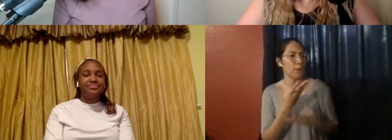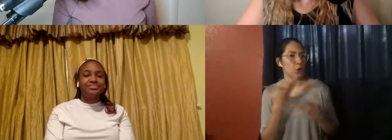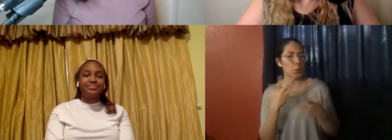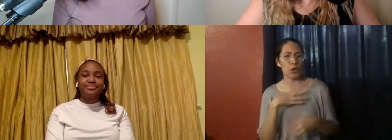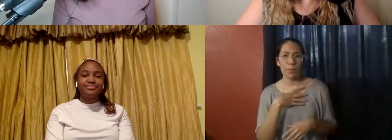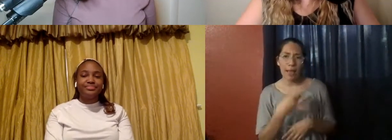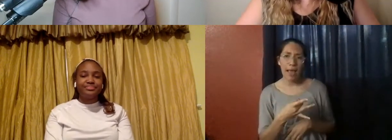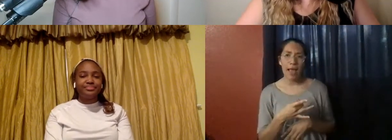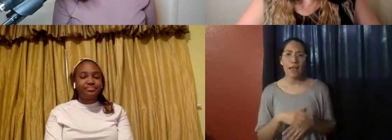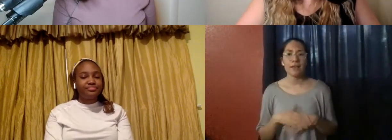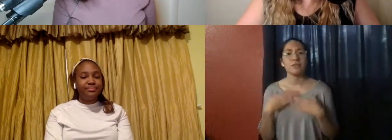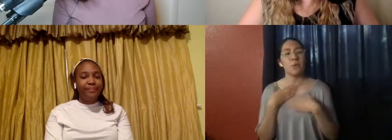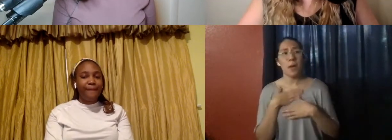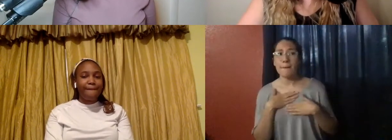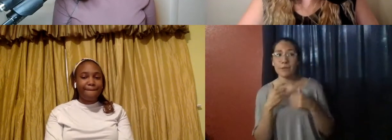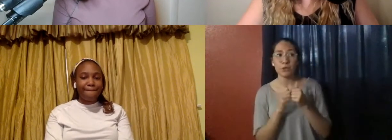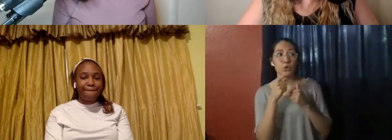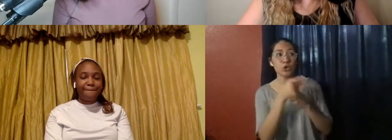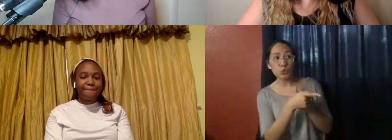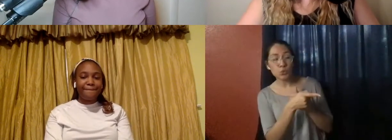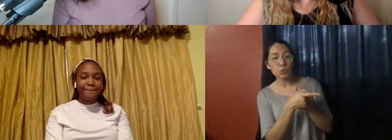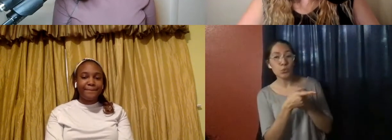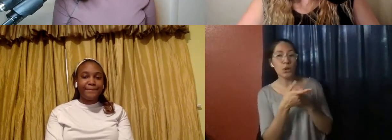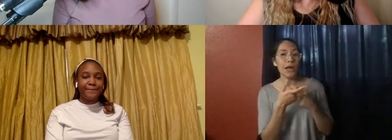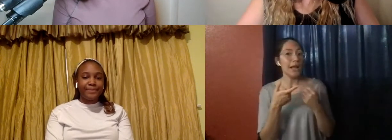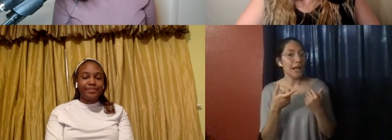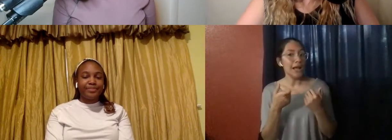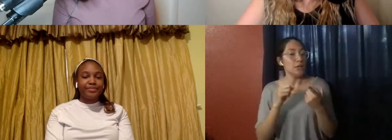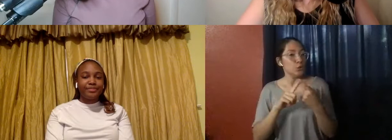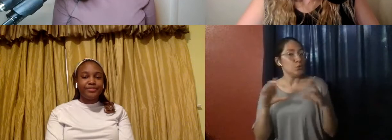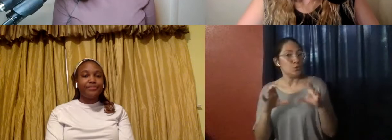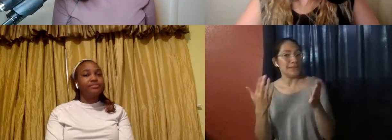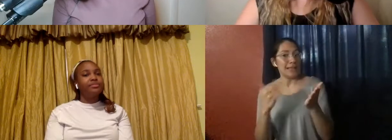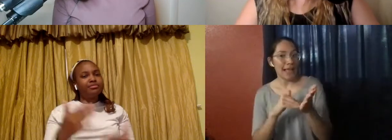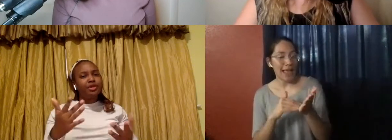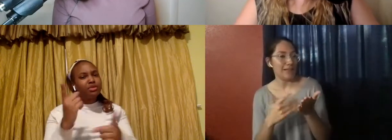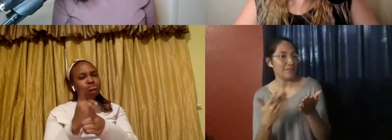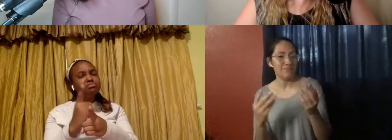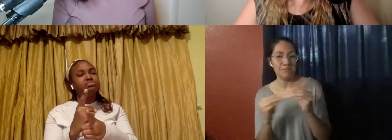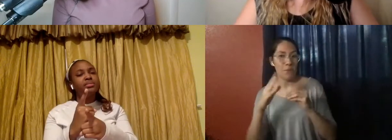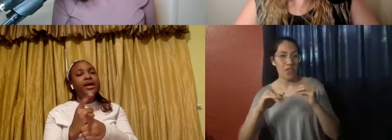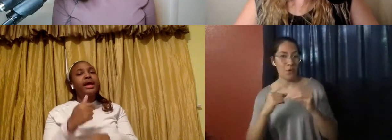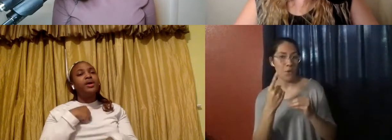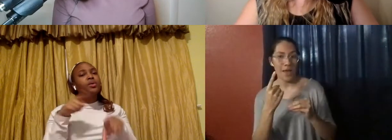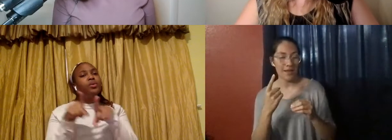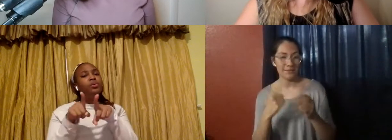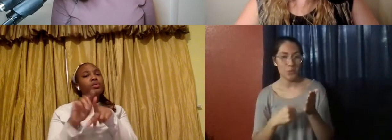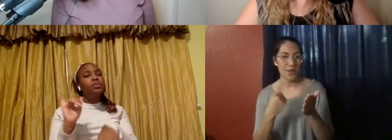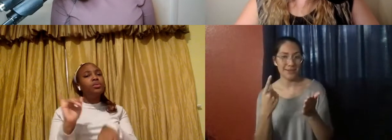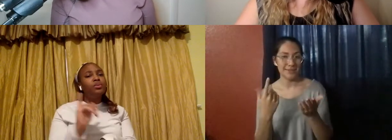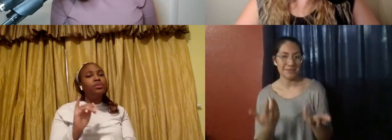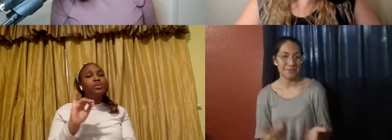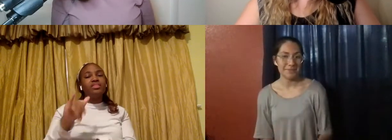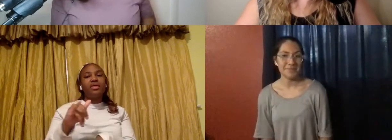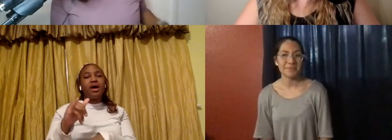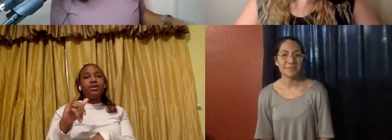also pleased with you in some capacity to, you know, do this more than once. Well, exactly. And also too, I mean, that just kind of